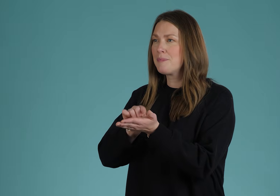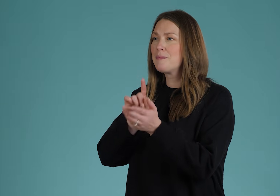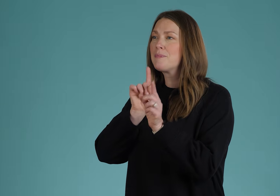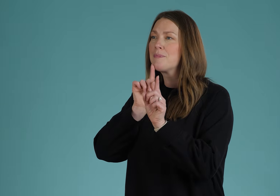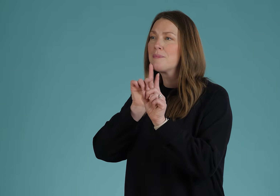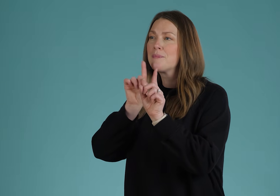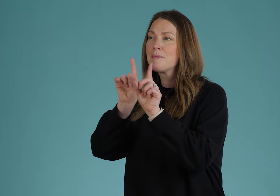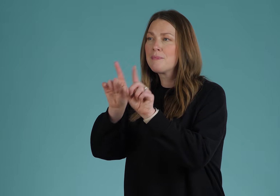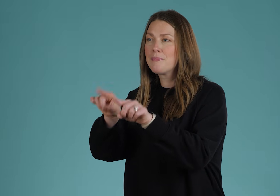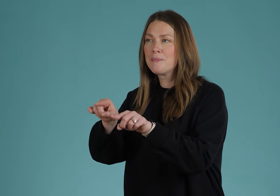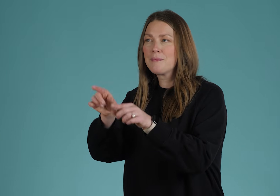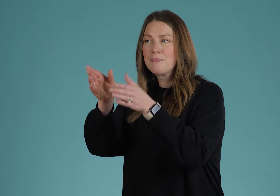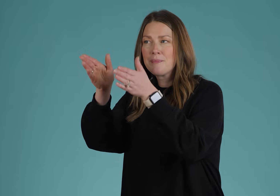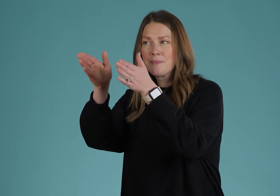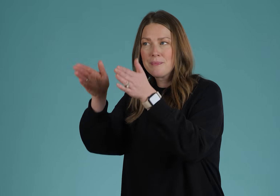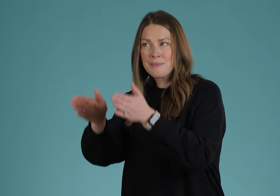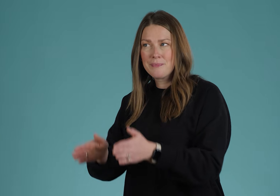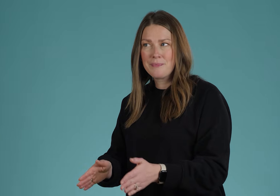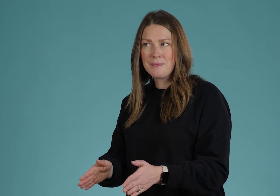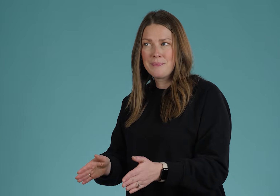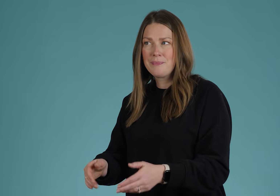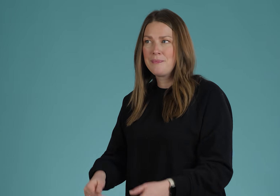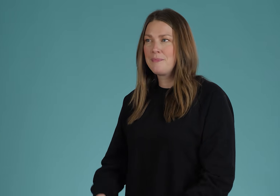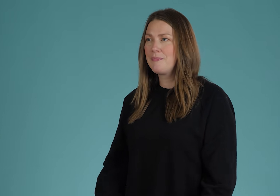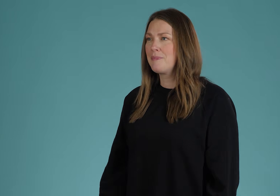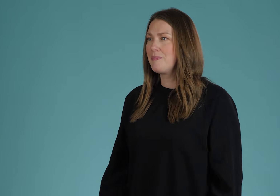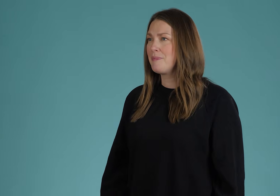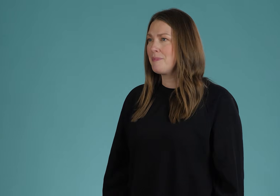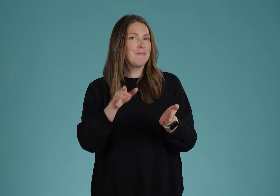Newspaper, report, and the agent marker.